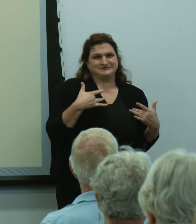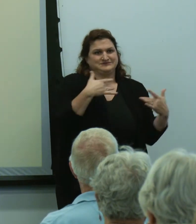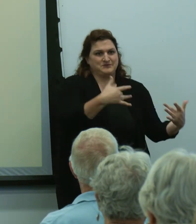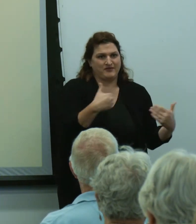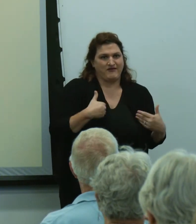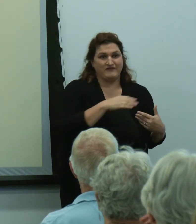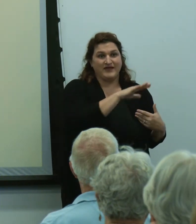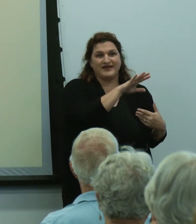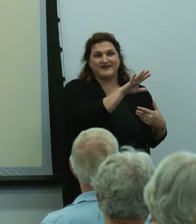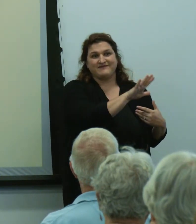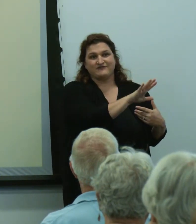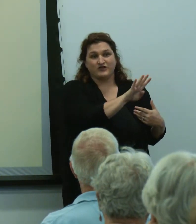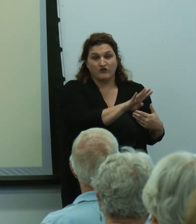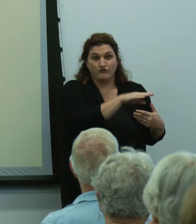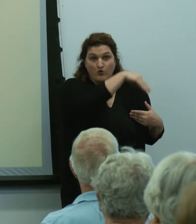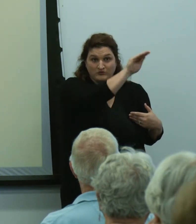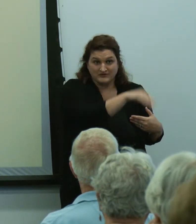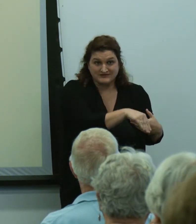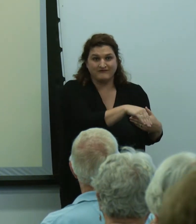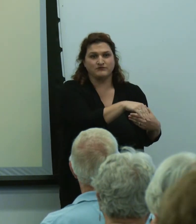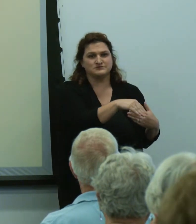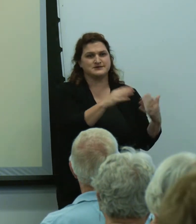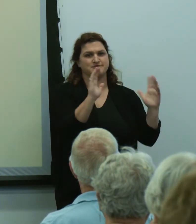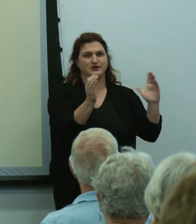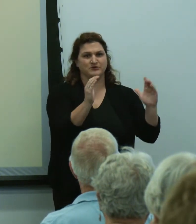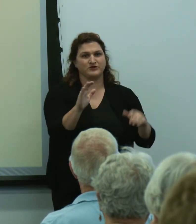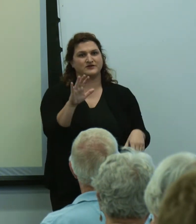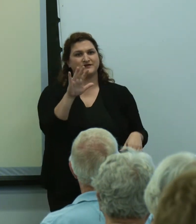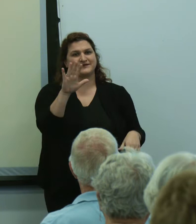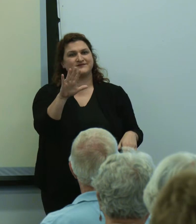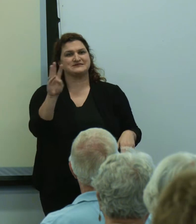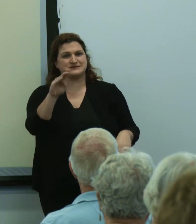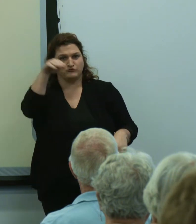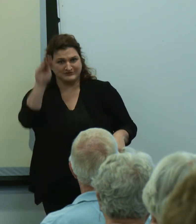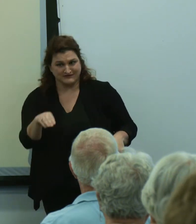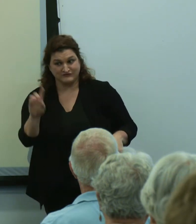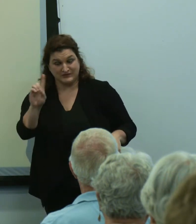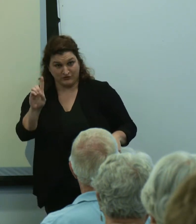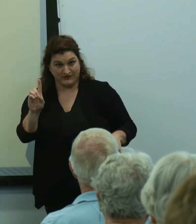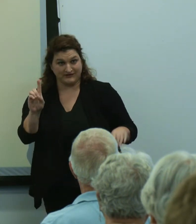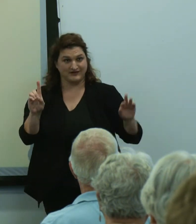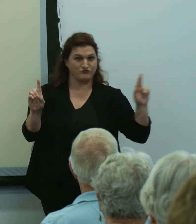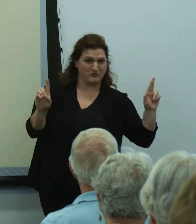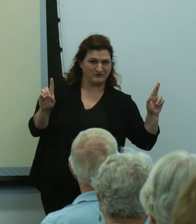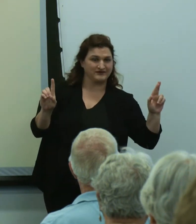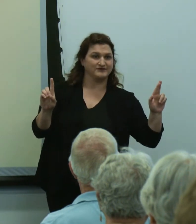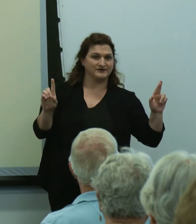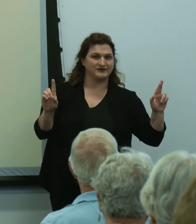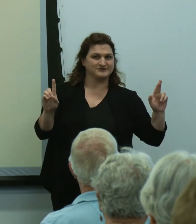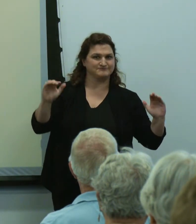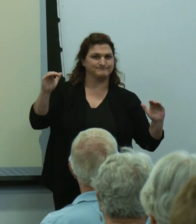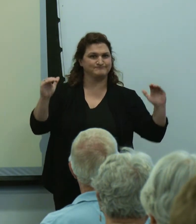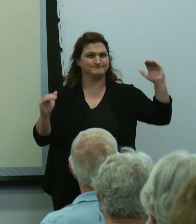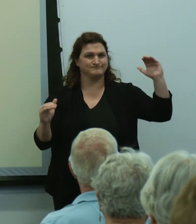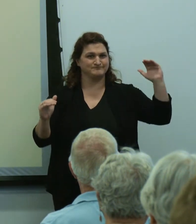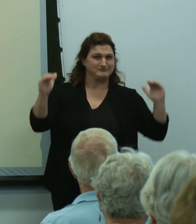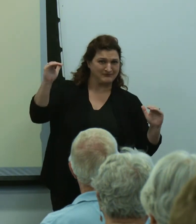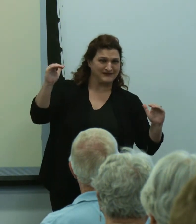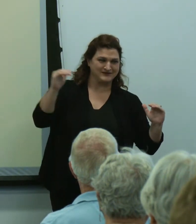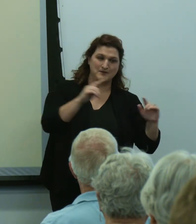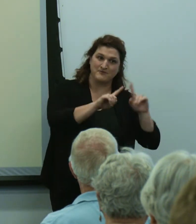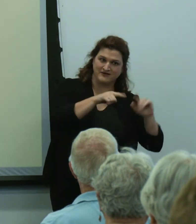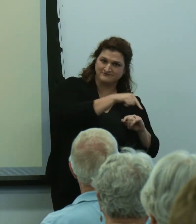of the votes to 46% for Democratic candidates. So members of our League worked hard in 2015